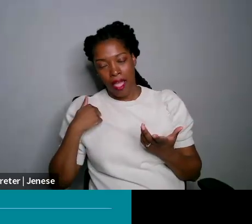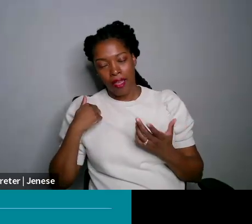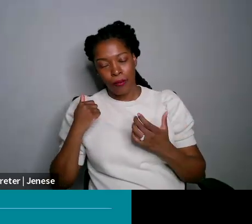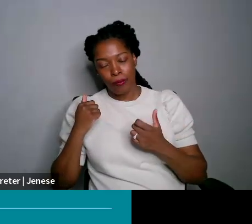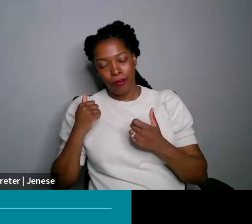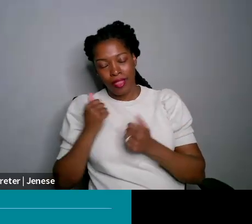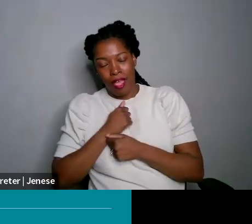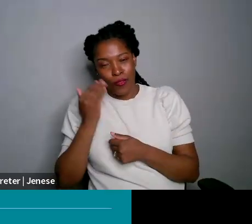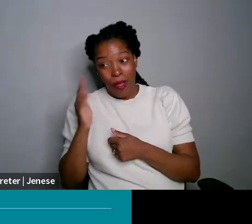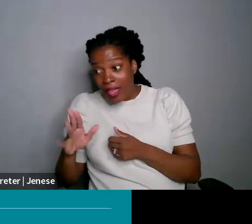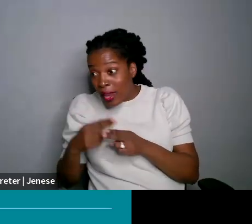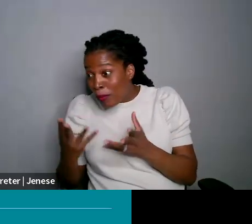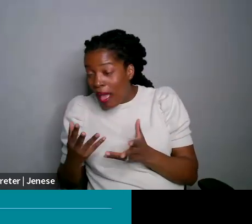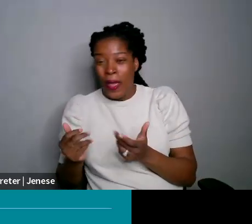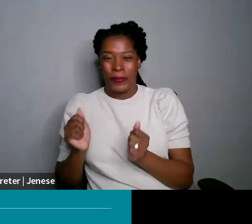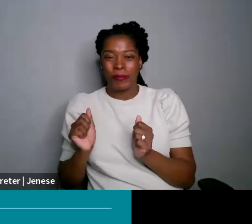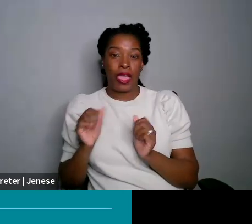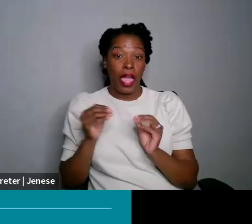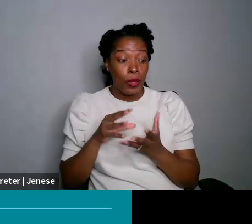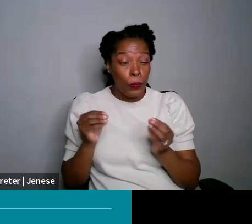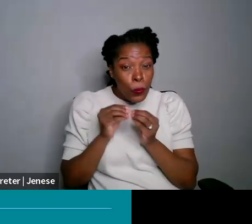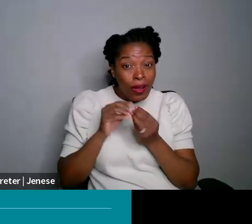post of information more about them.